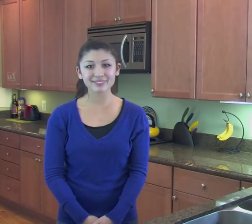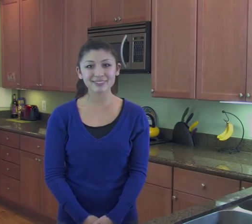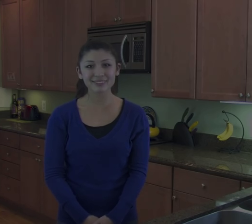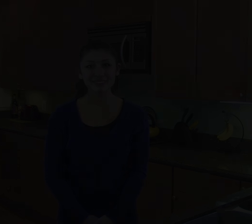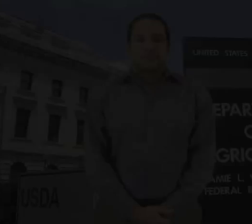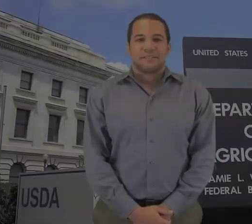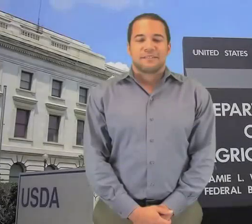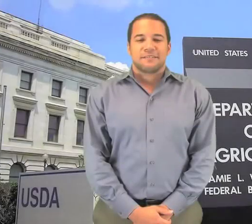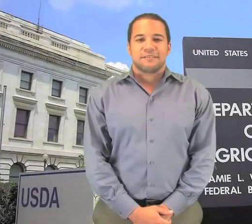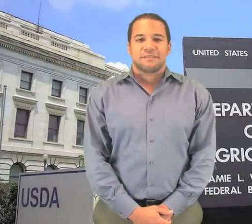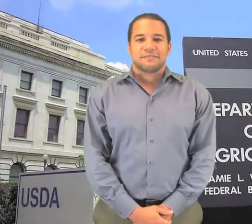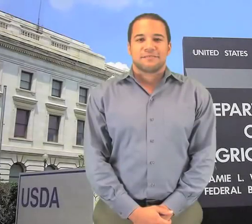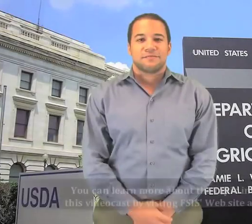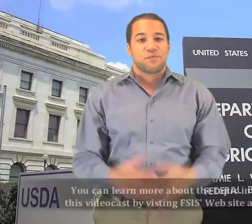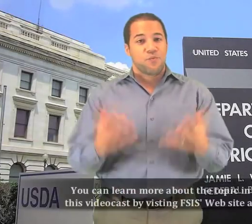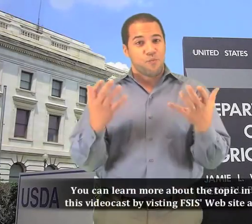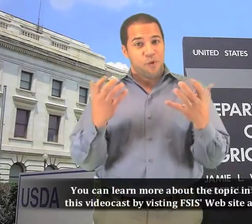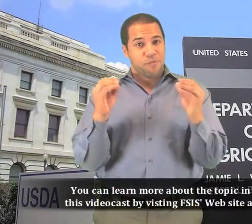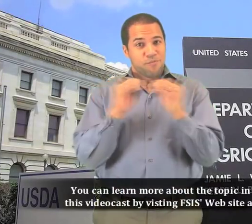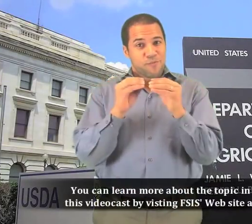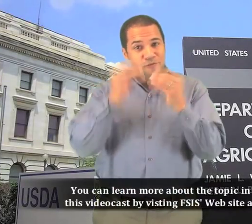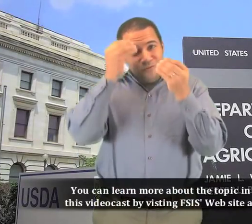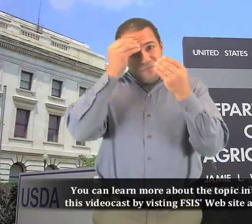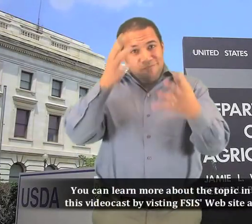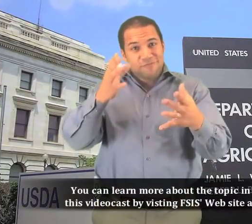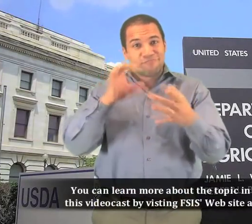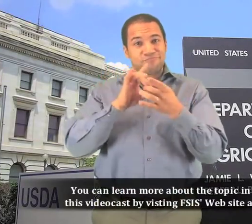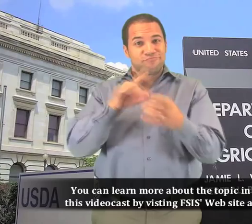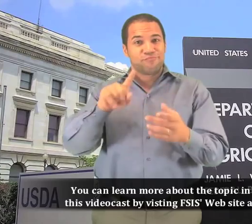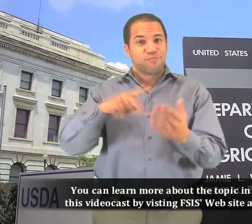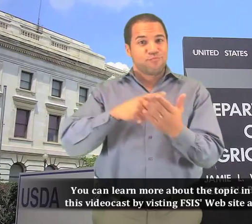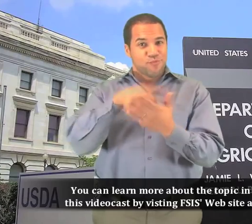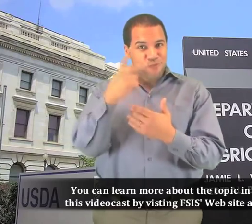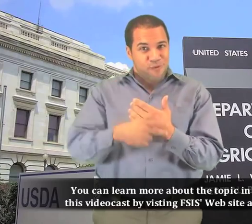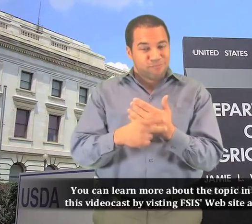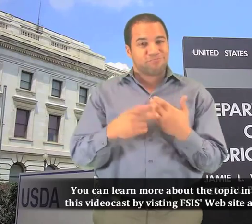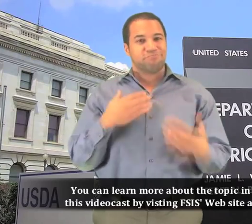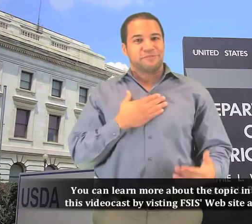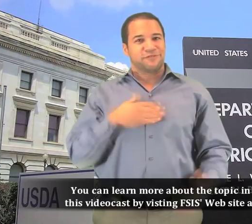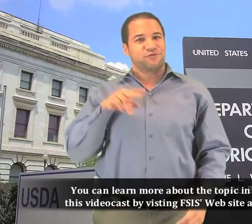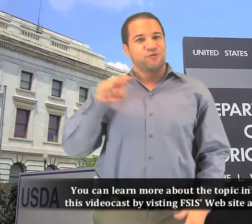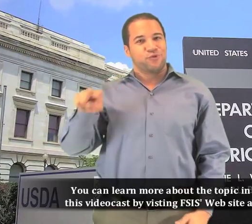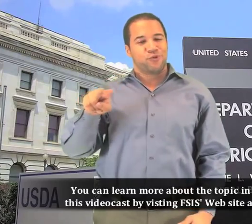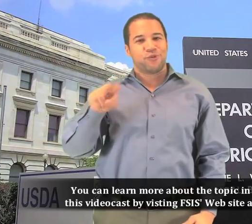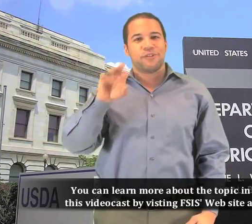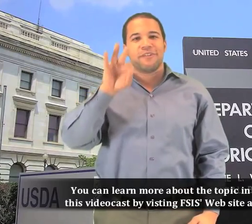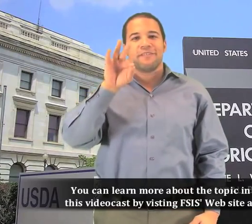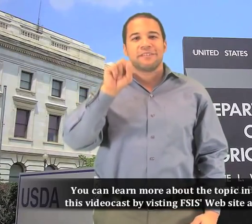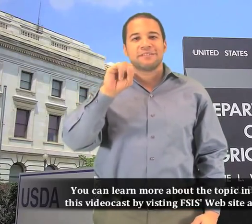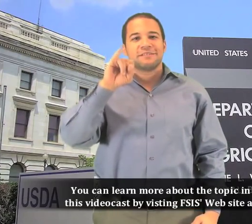You can learn more about the topic in this videocast by visiting FSIS's website at www